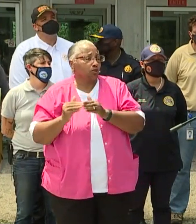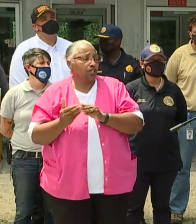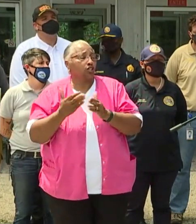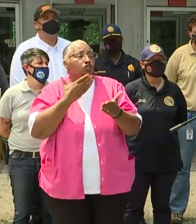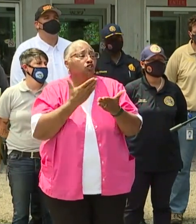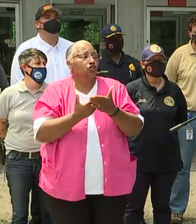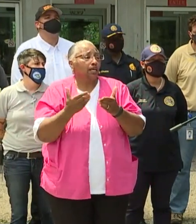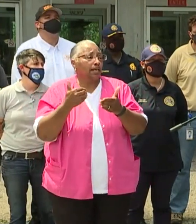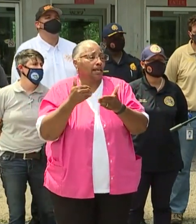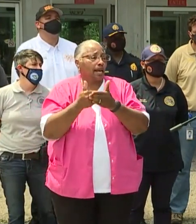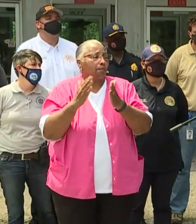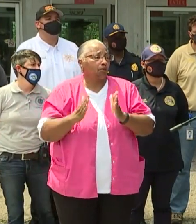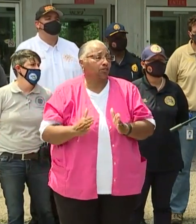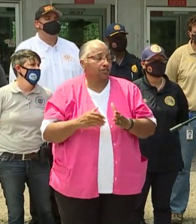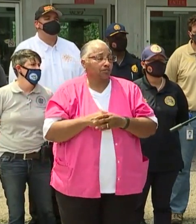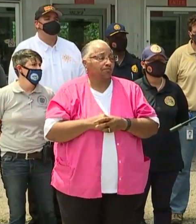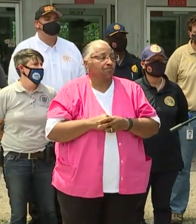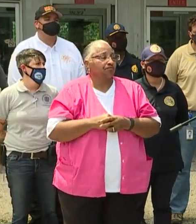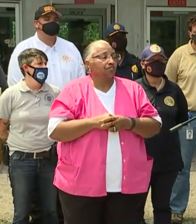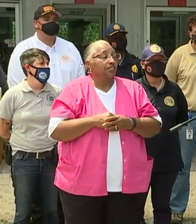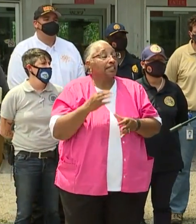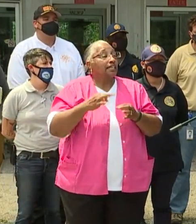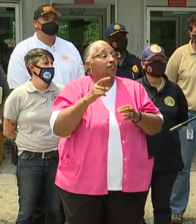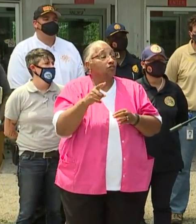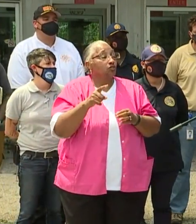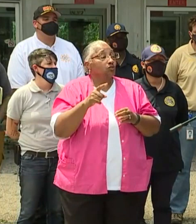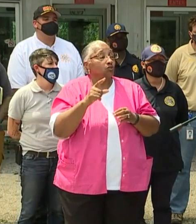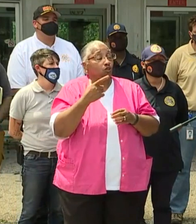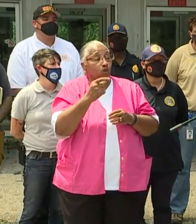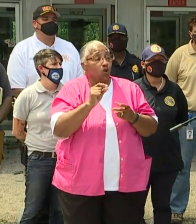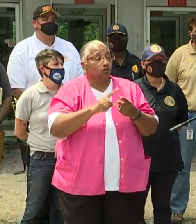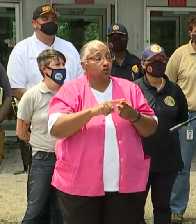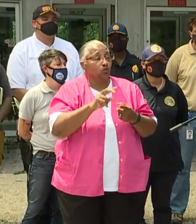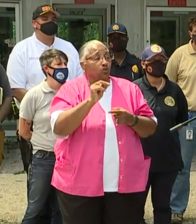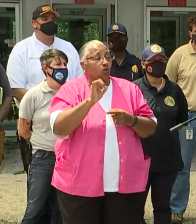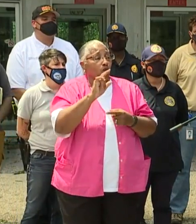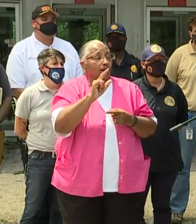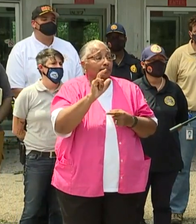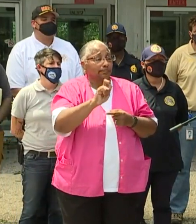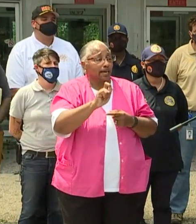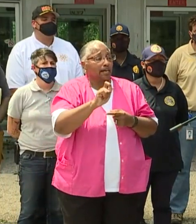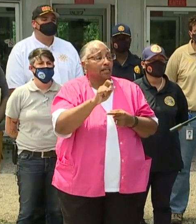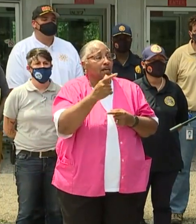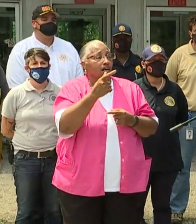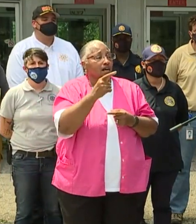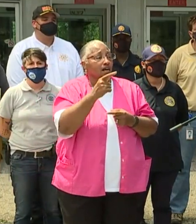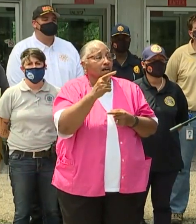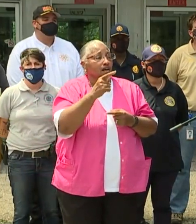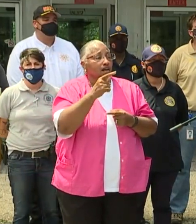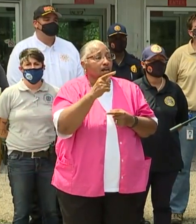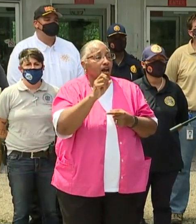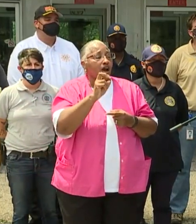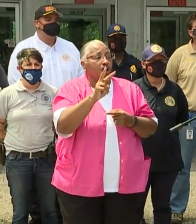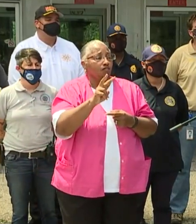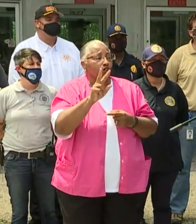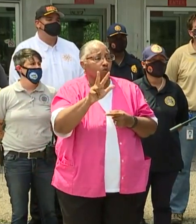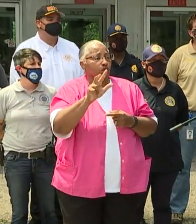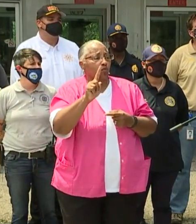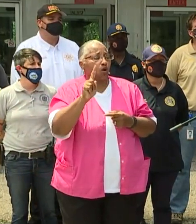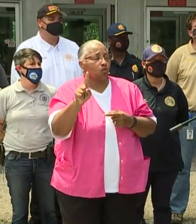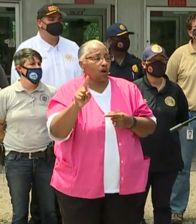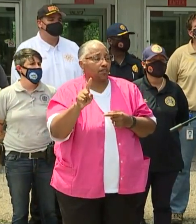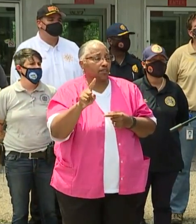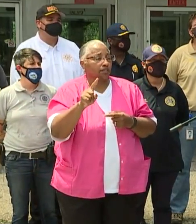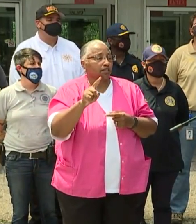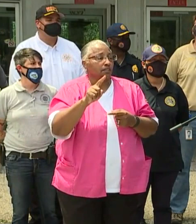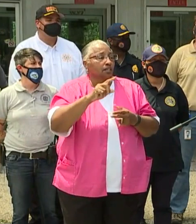this moment, actually 30 seconds ago, if you go to NOLA.gov/311, you enter a service request that says Hurricane Ida. There's